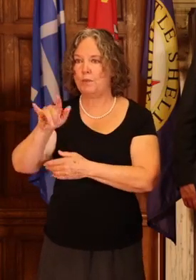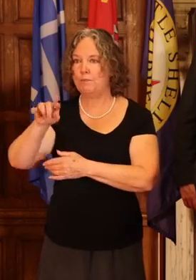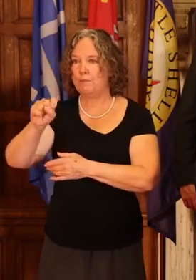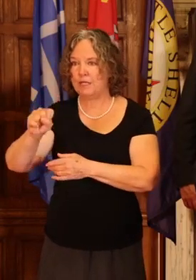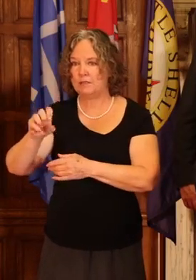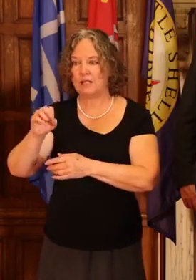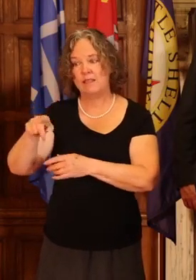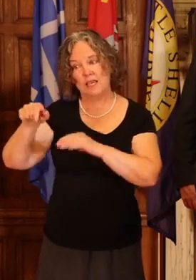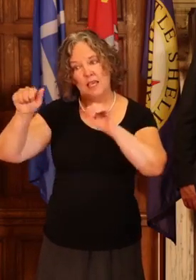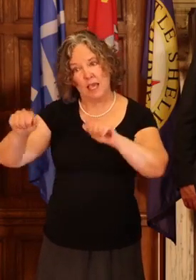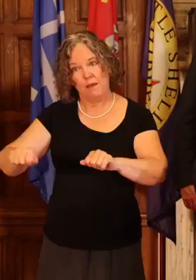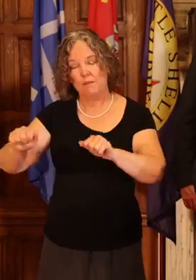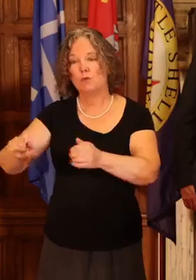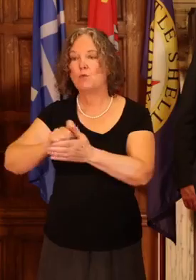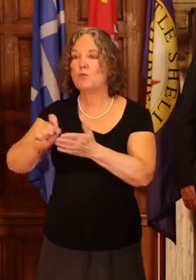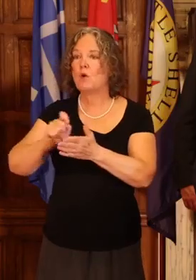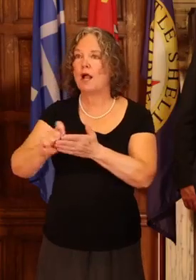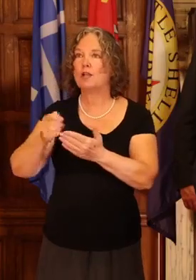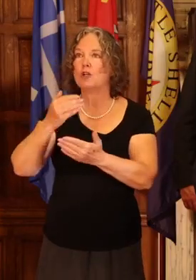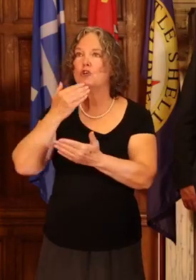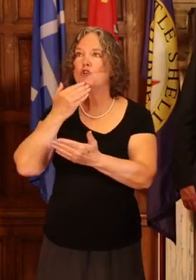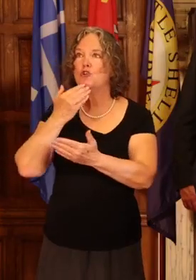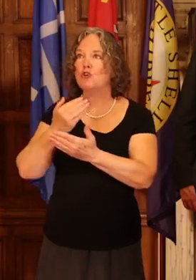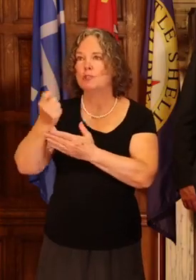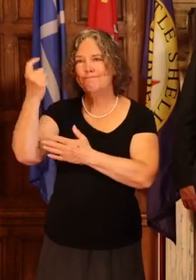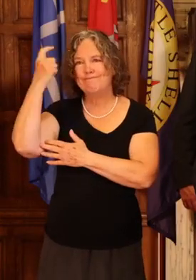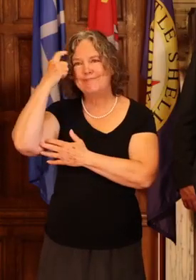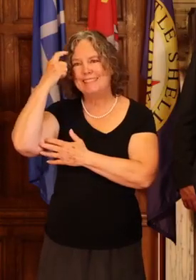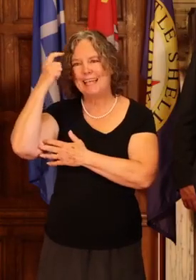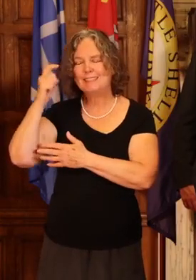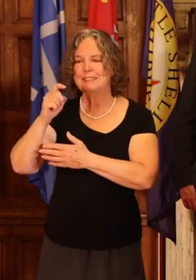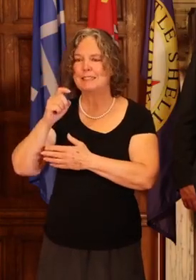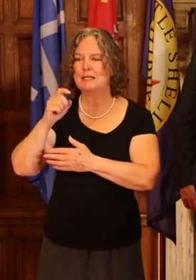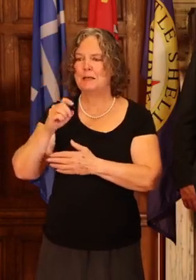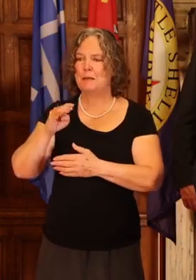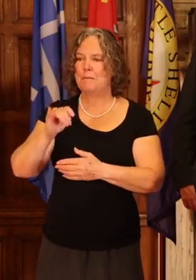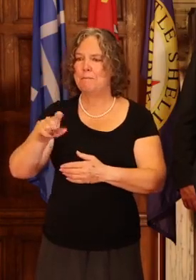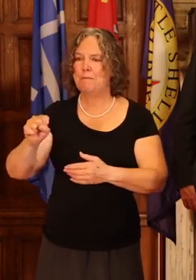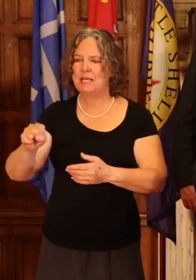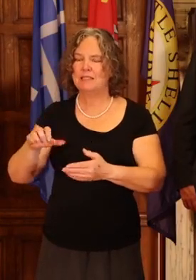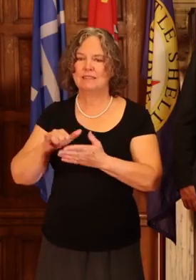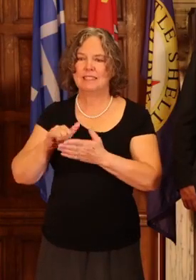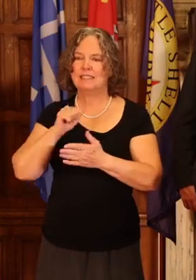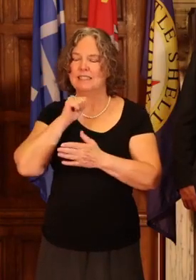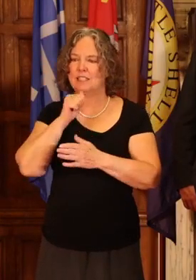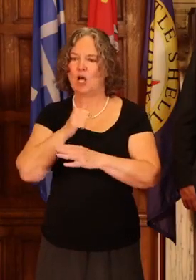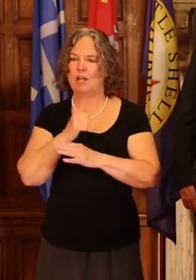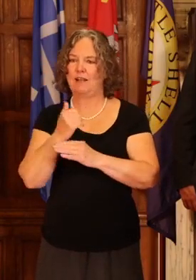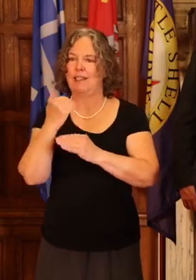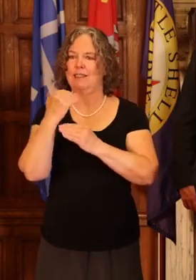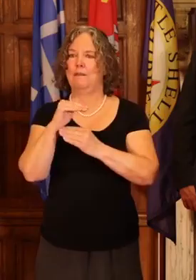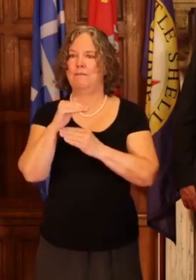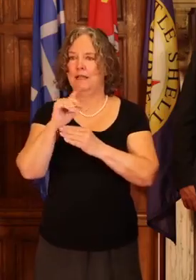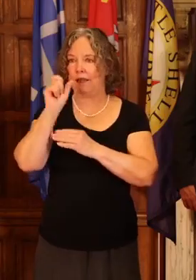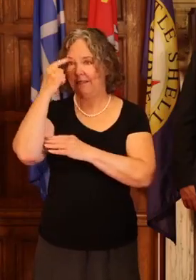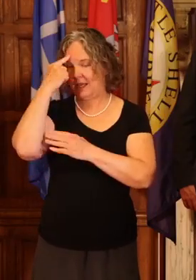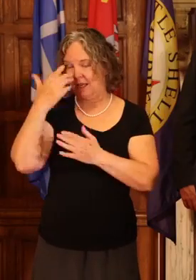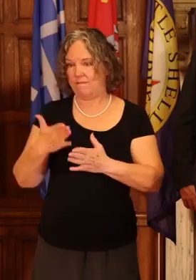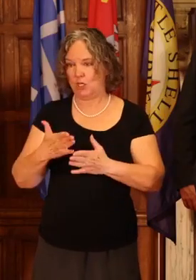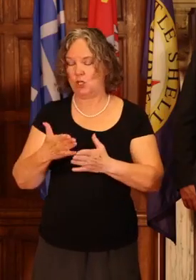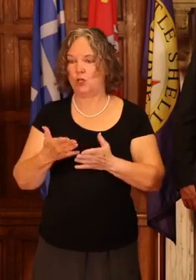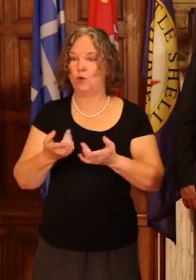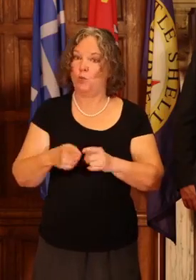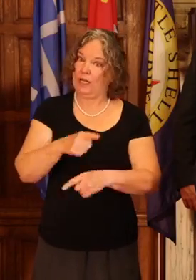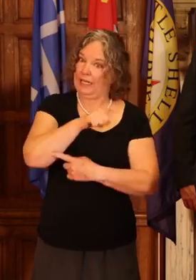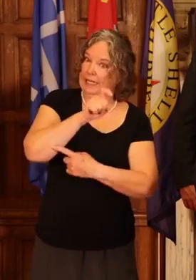up with common sense solutions that did not tie the hands of the local government or the governor's office to make decisions when they needed to, but